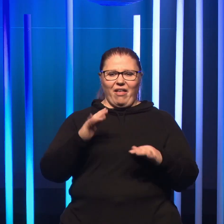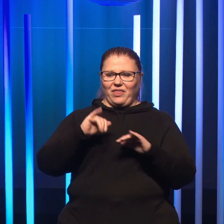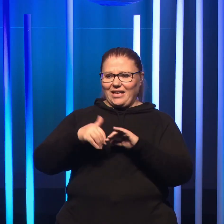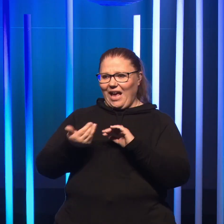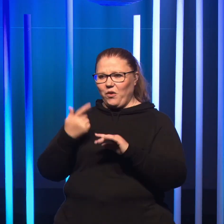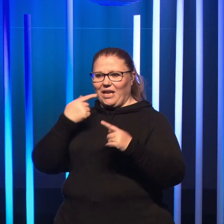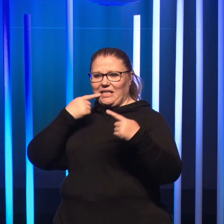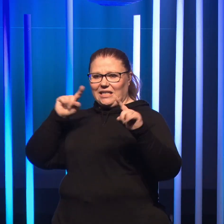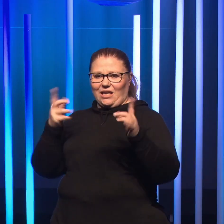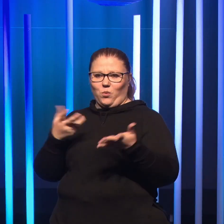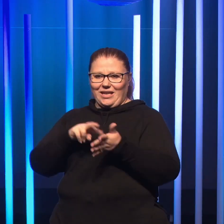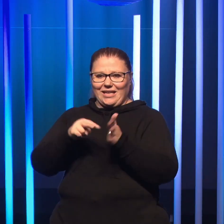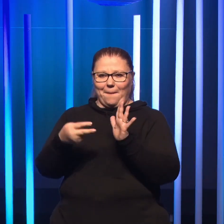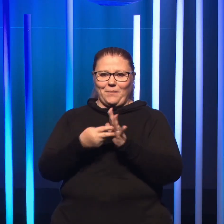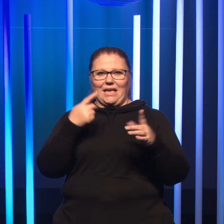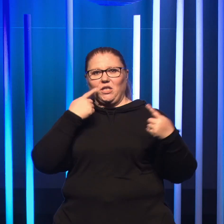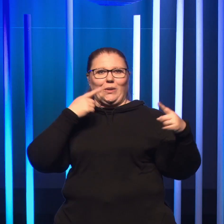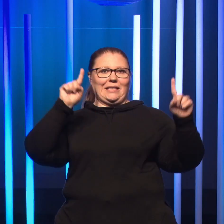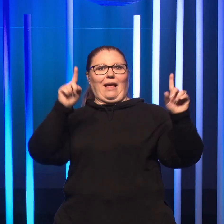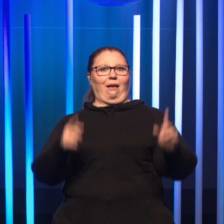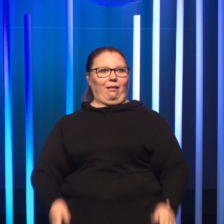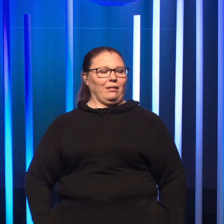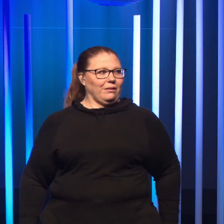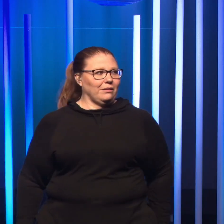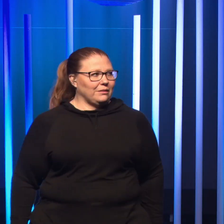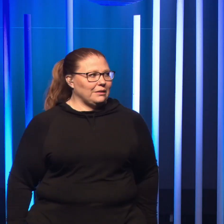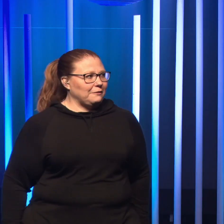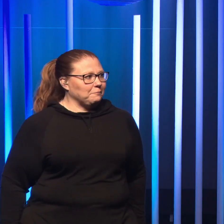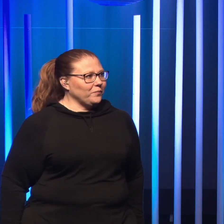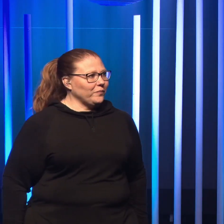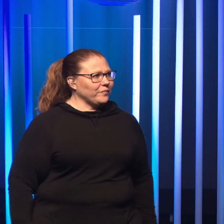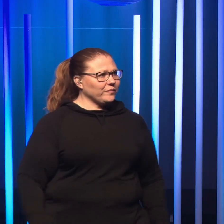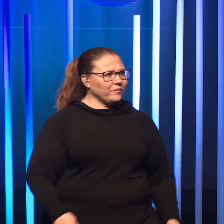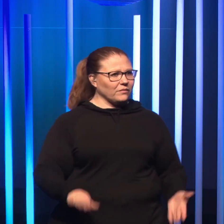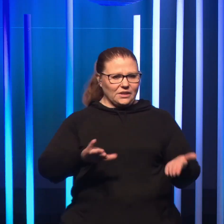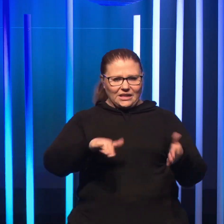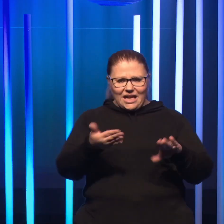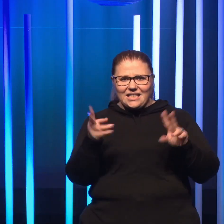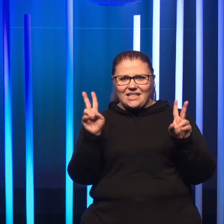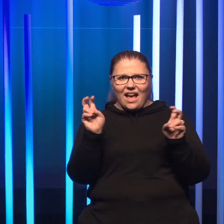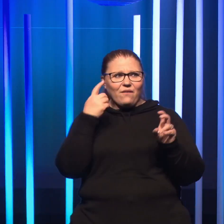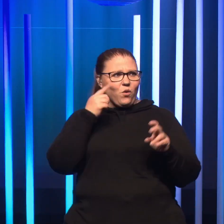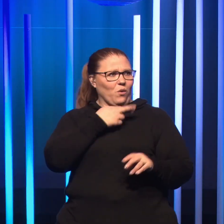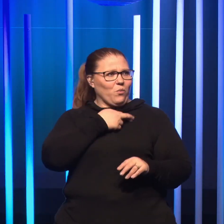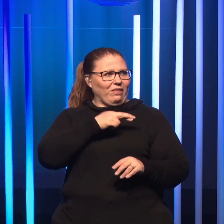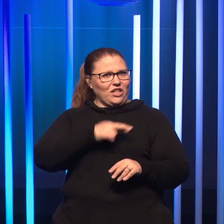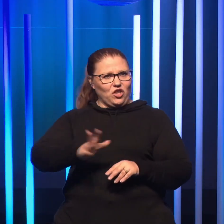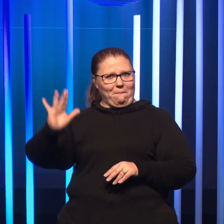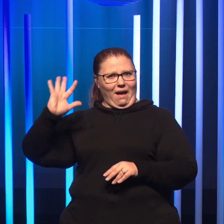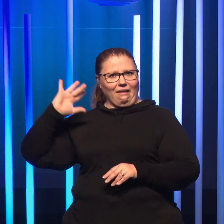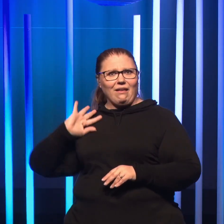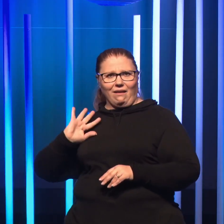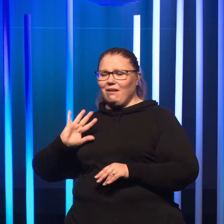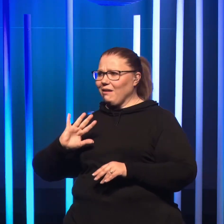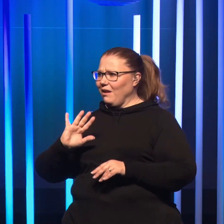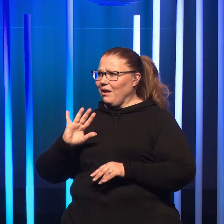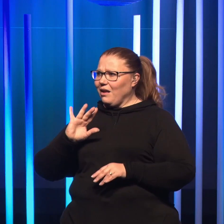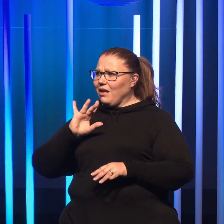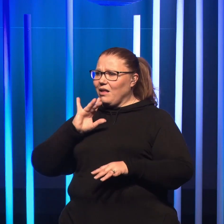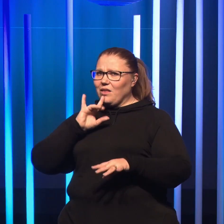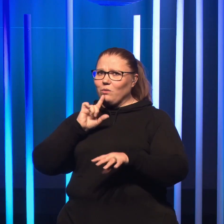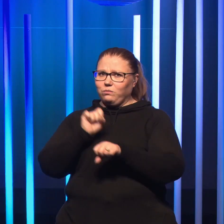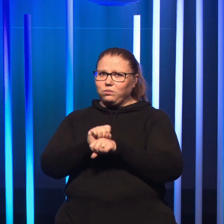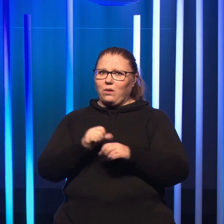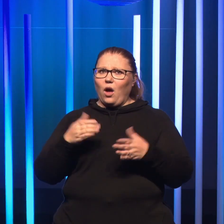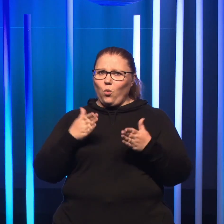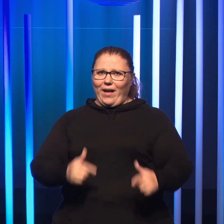Here's what it means to excel. It's a death to a religion in Jesus' day that would legitimate a way of